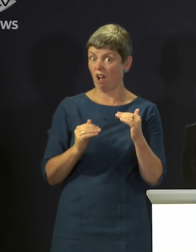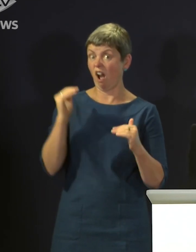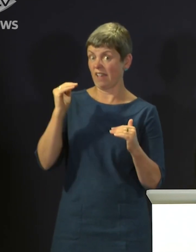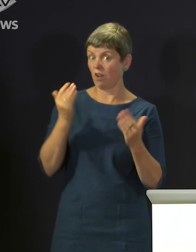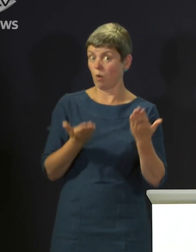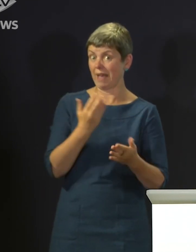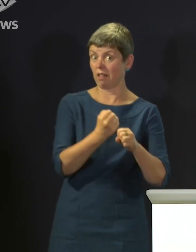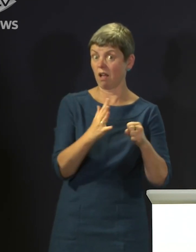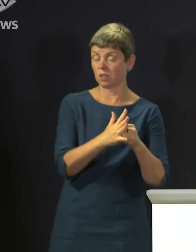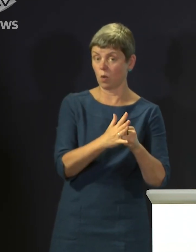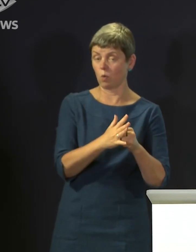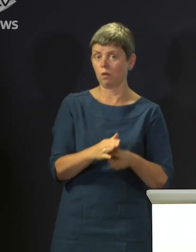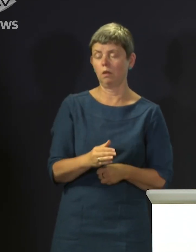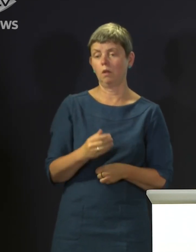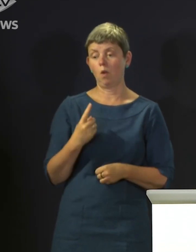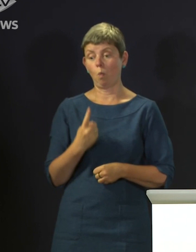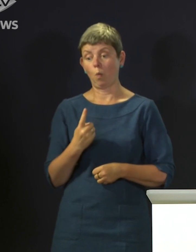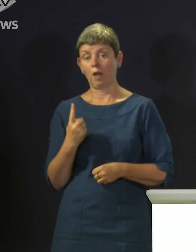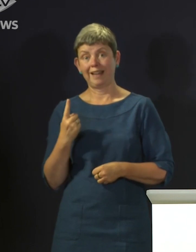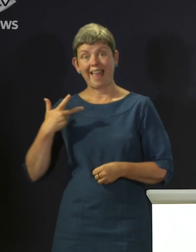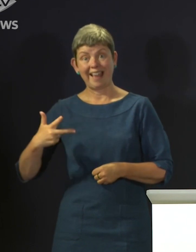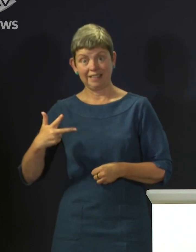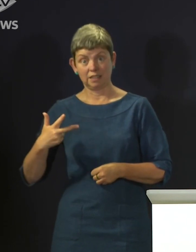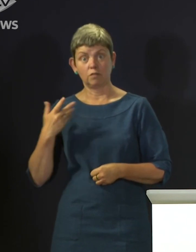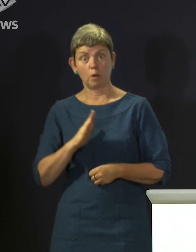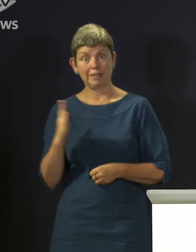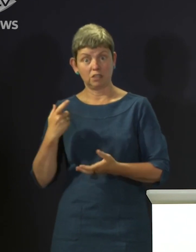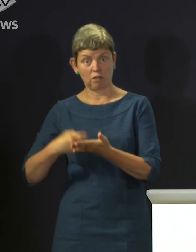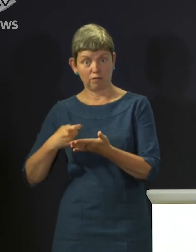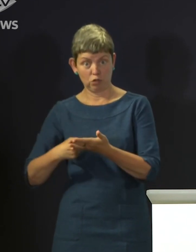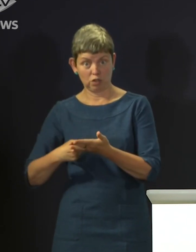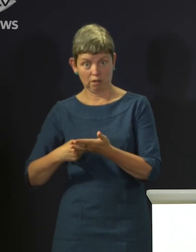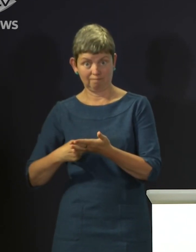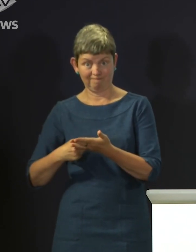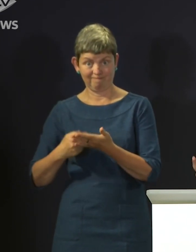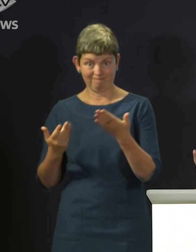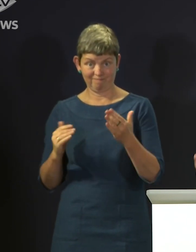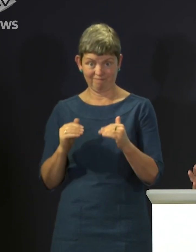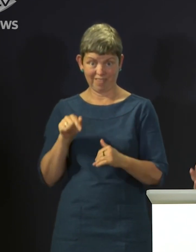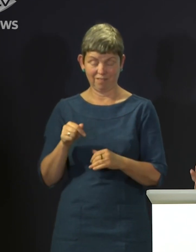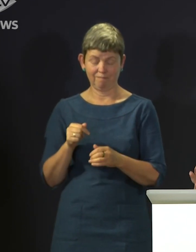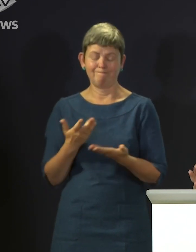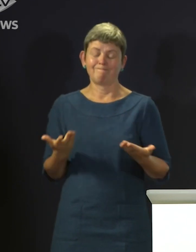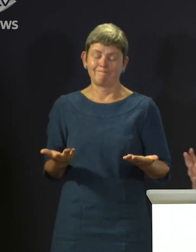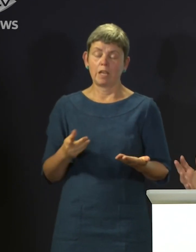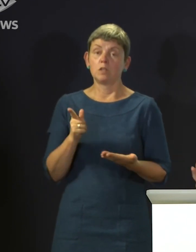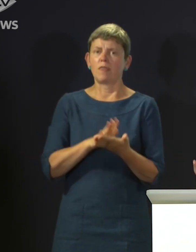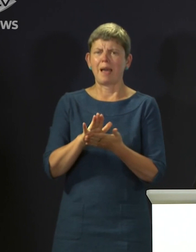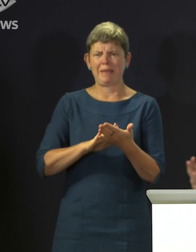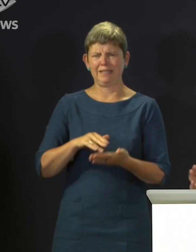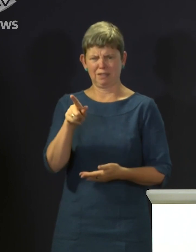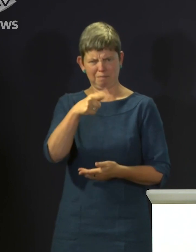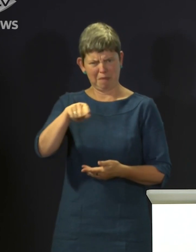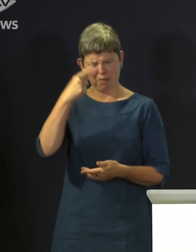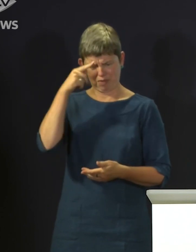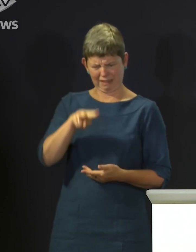last week, we've seen 118 new cases for every 100,000 people. I'm acutely aware, therefore, that people will look at the